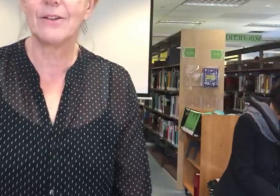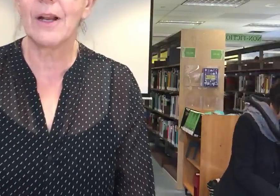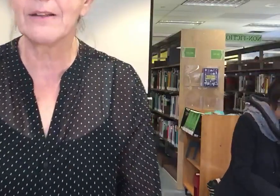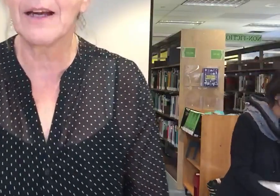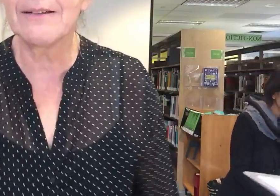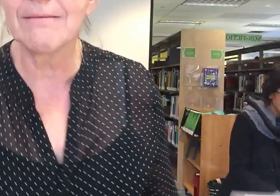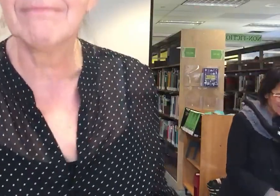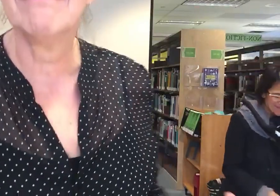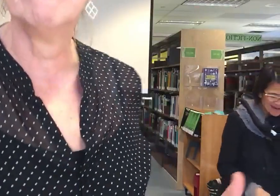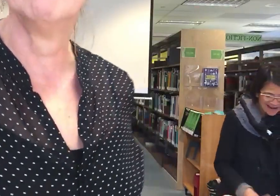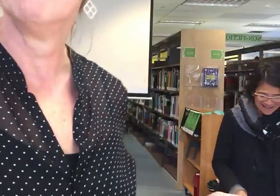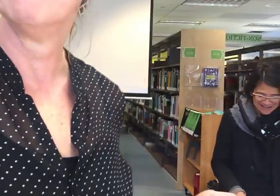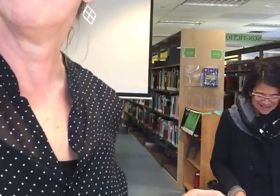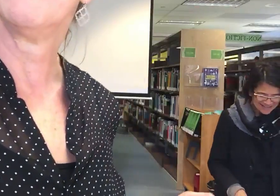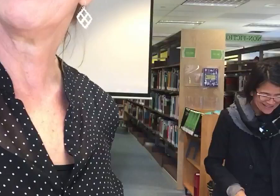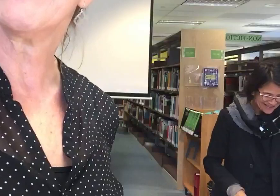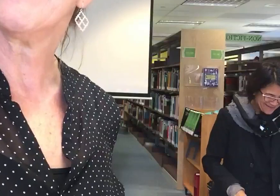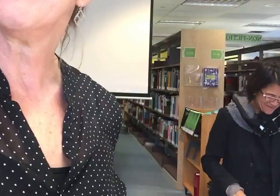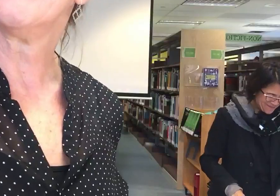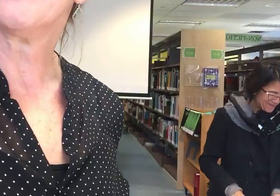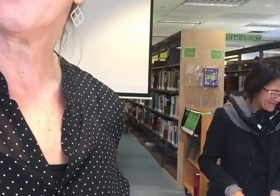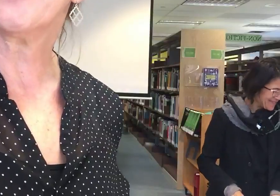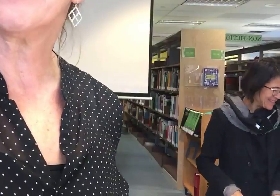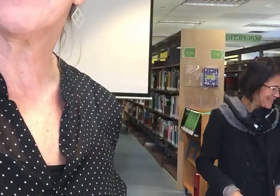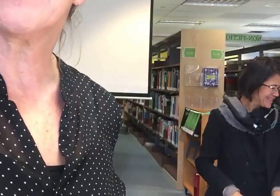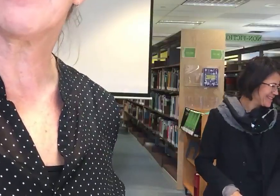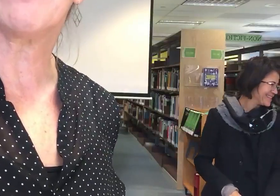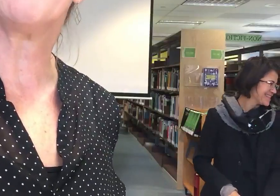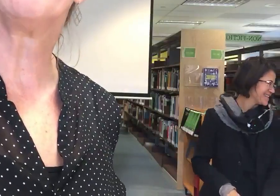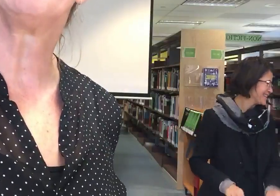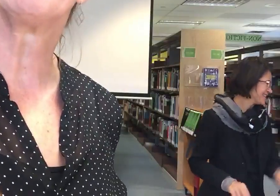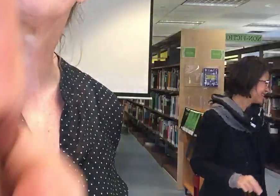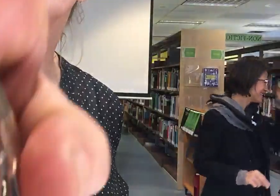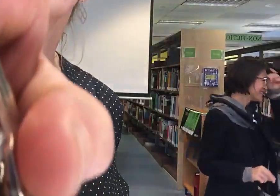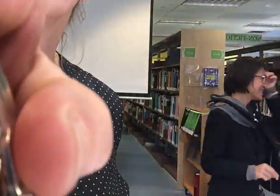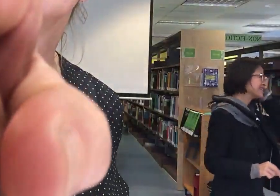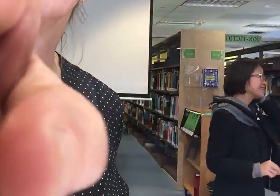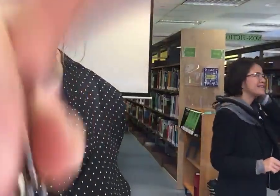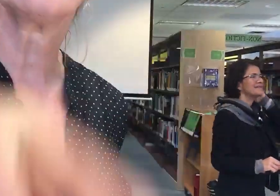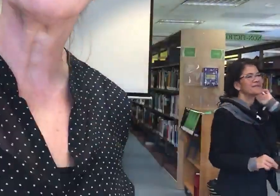Okay? See you. Start the fire? Where's the stop?